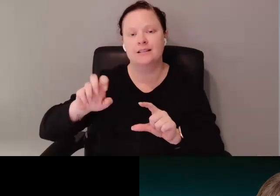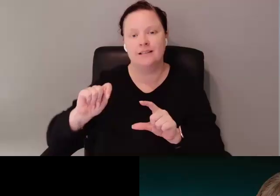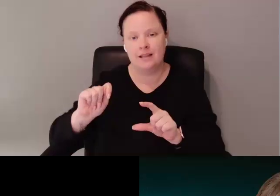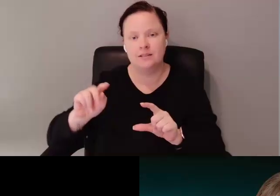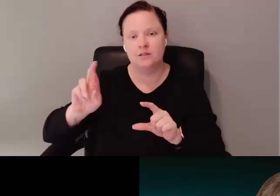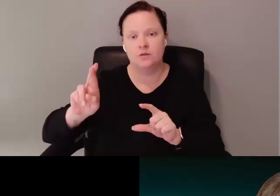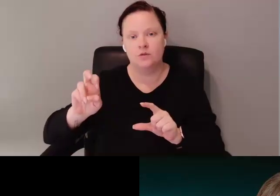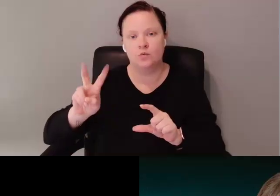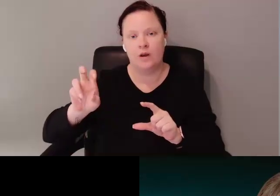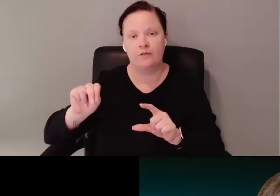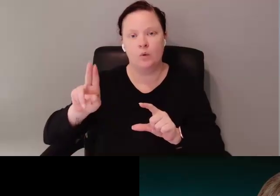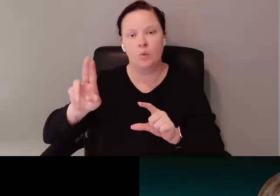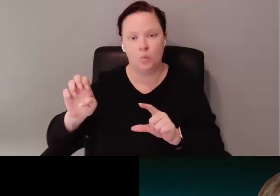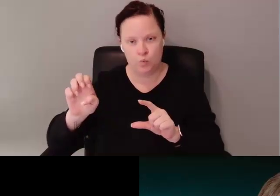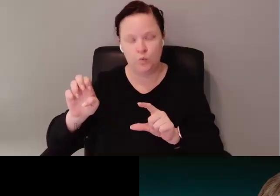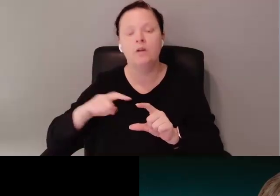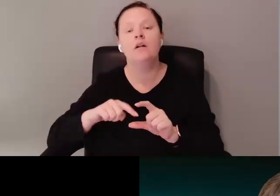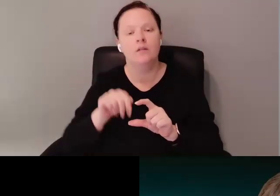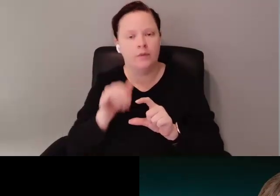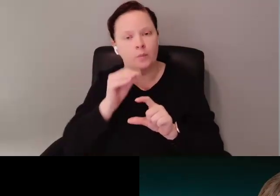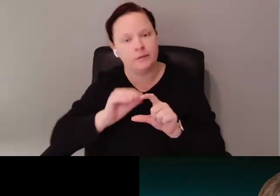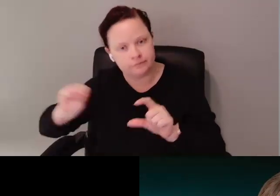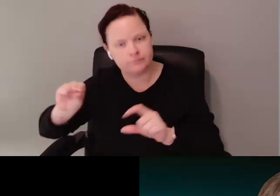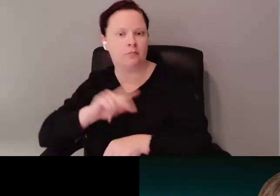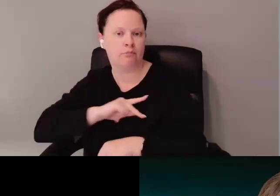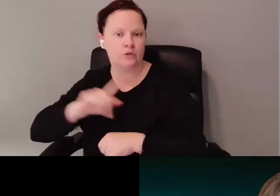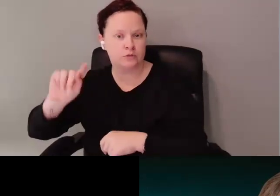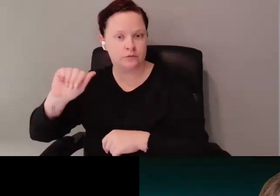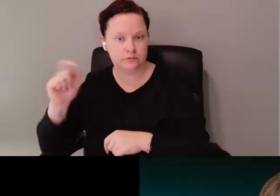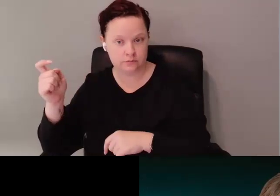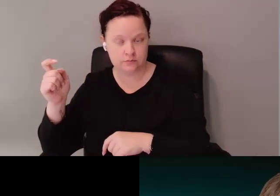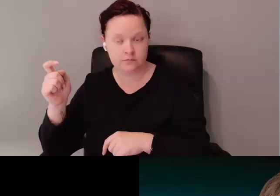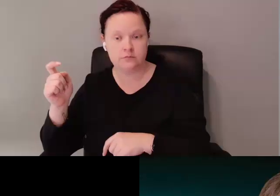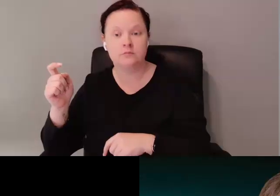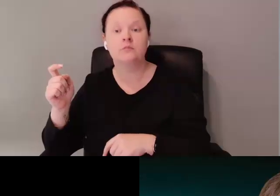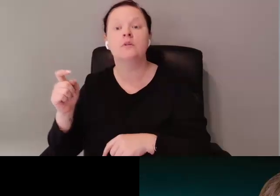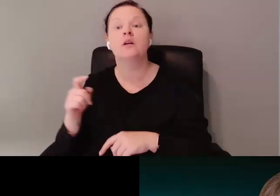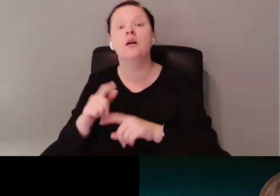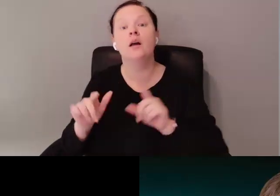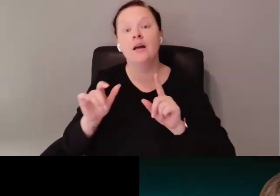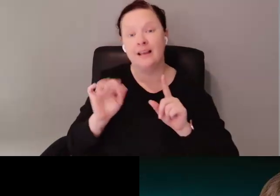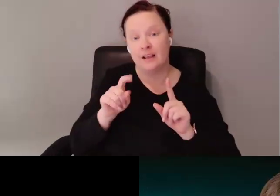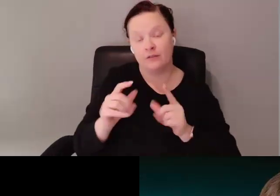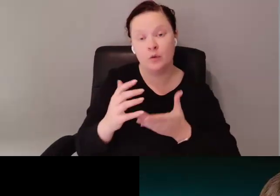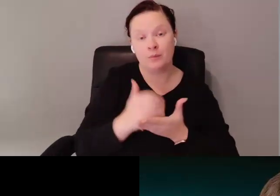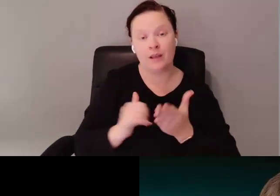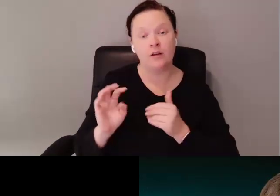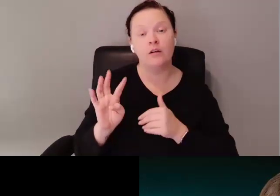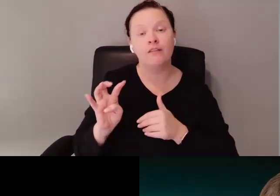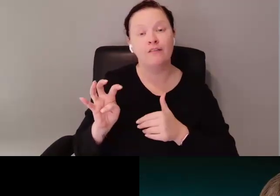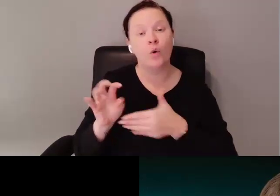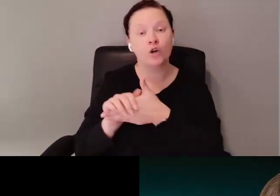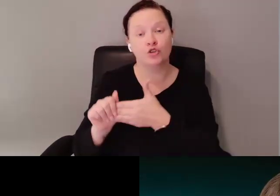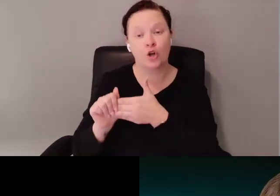your personal taxes. But if you make $400 in net